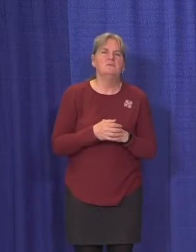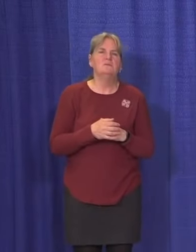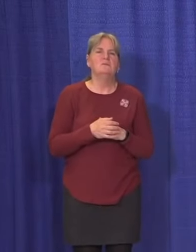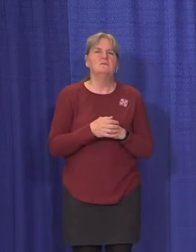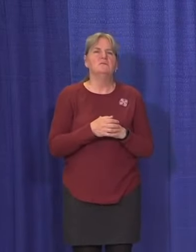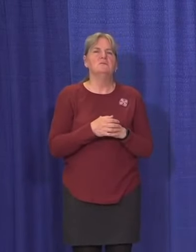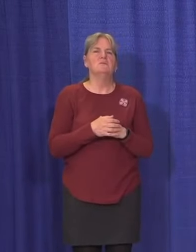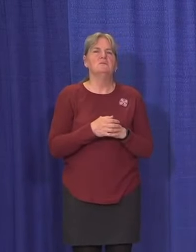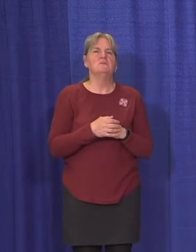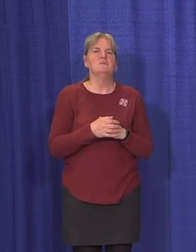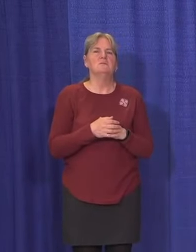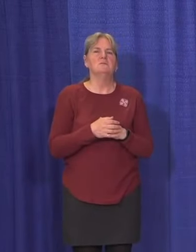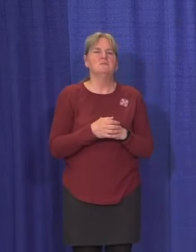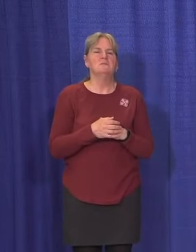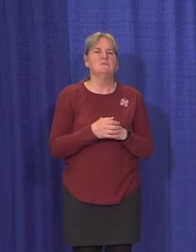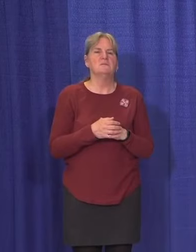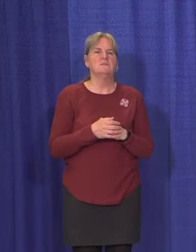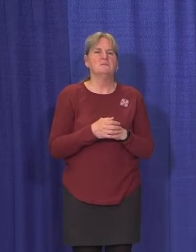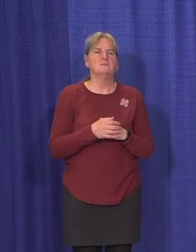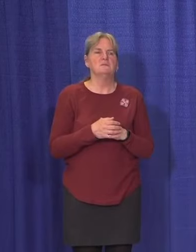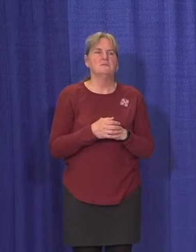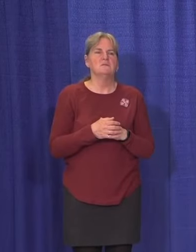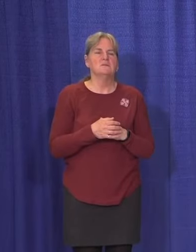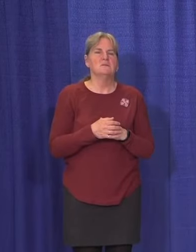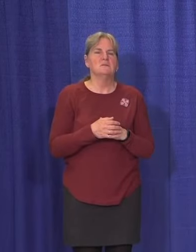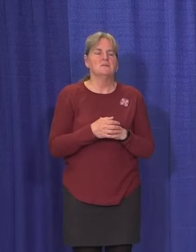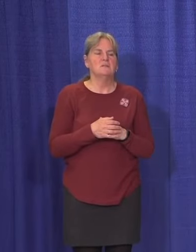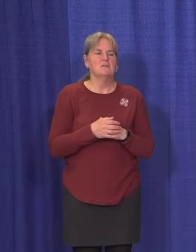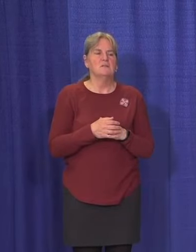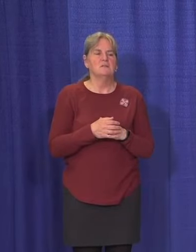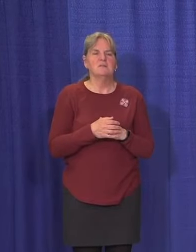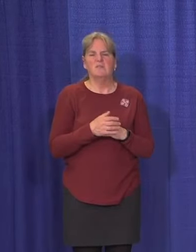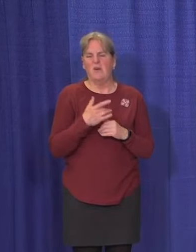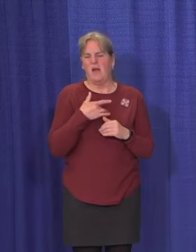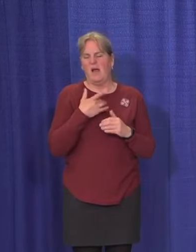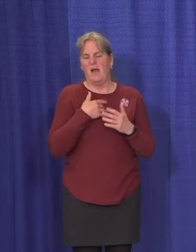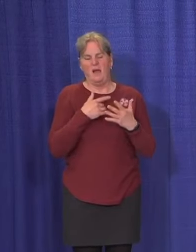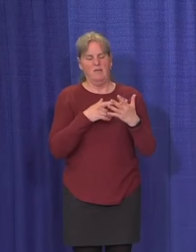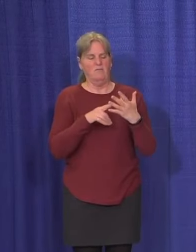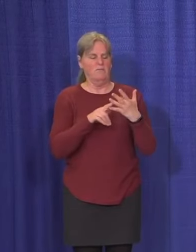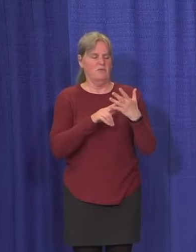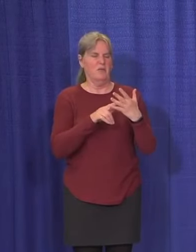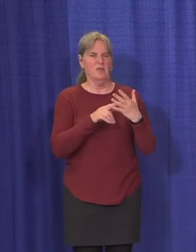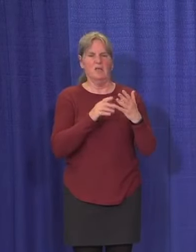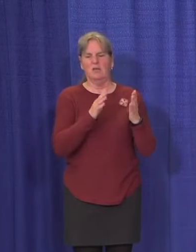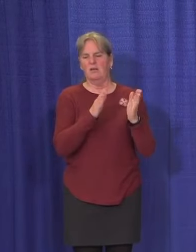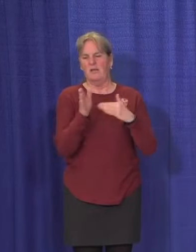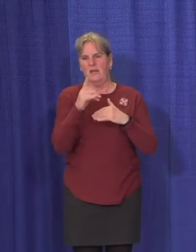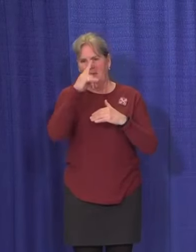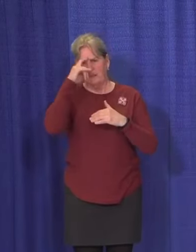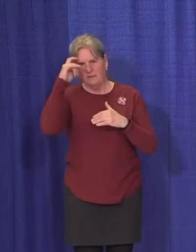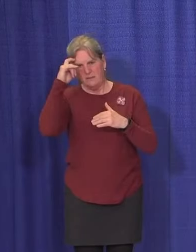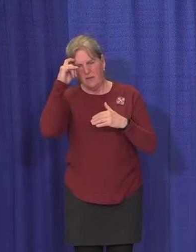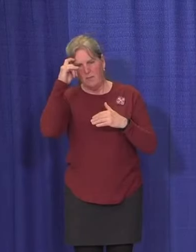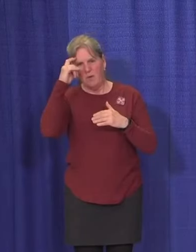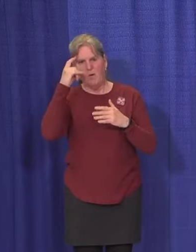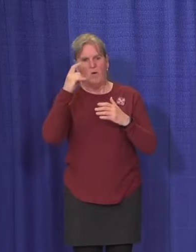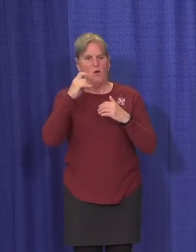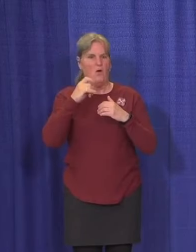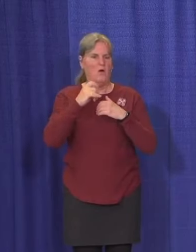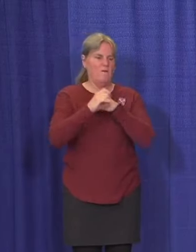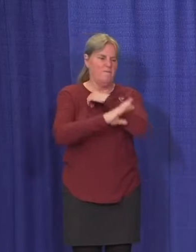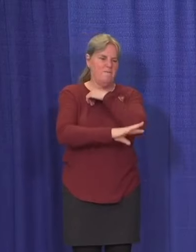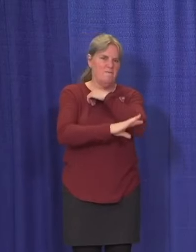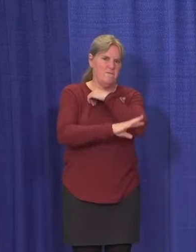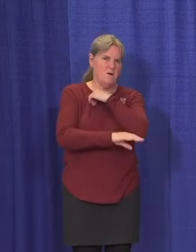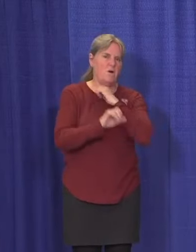understand, is we would be sort of looking sort of late summer into fall for potential availability